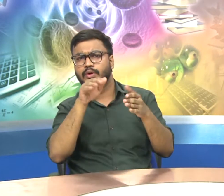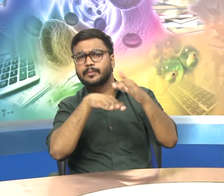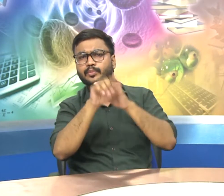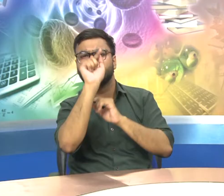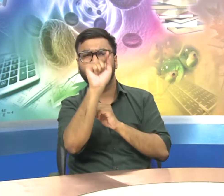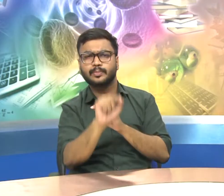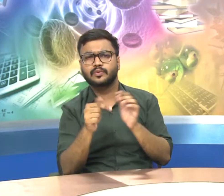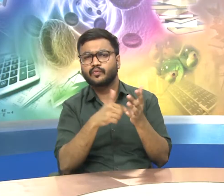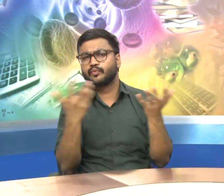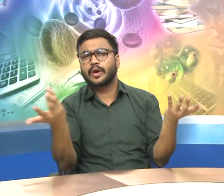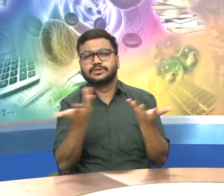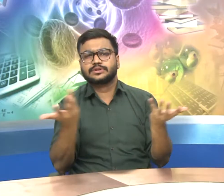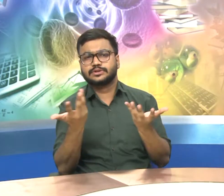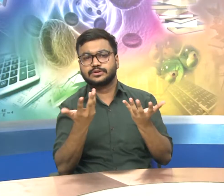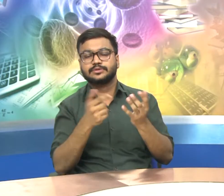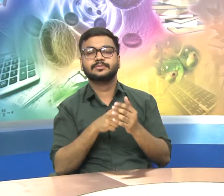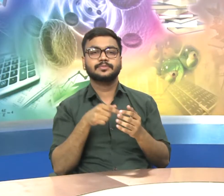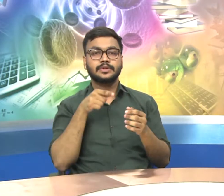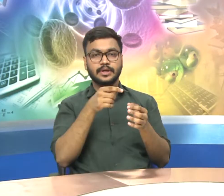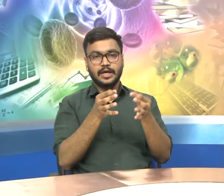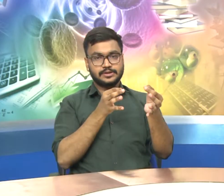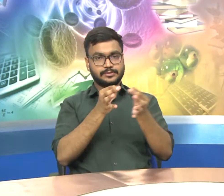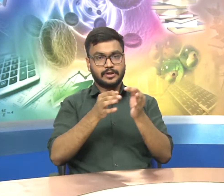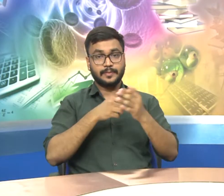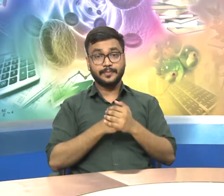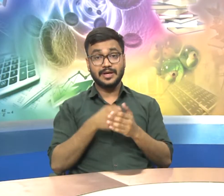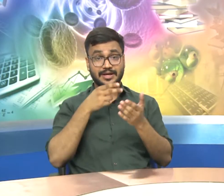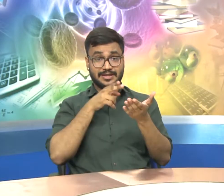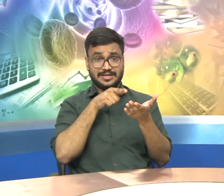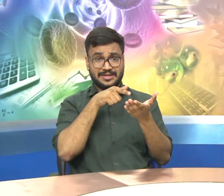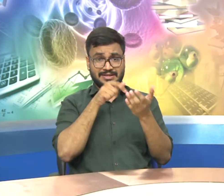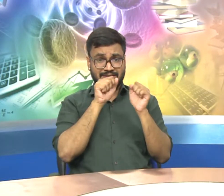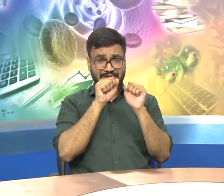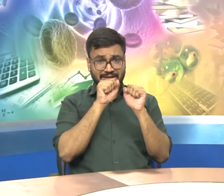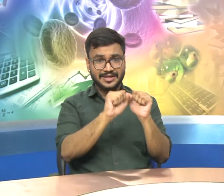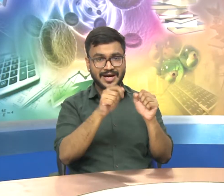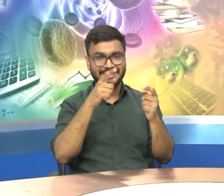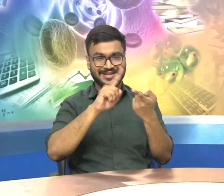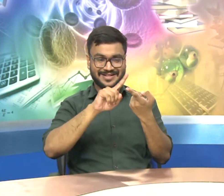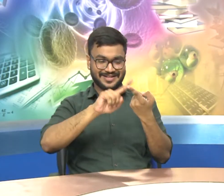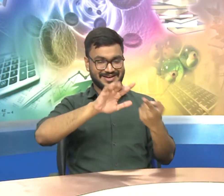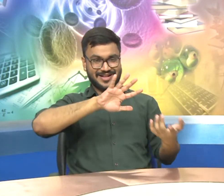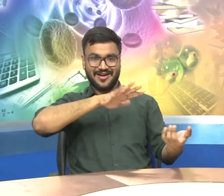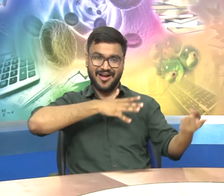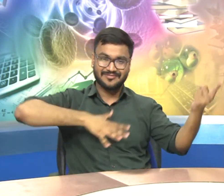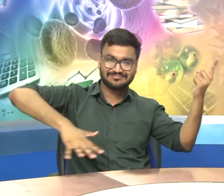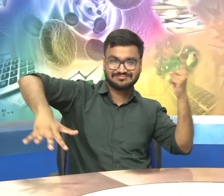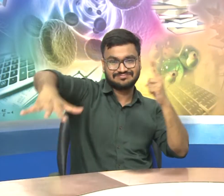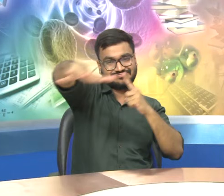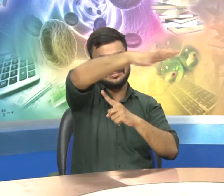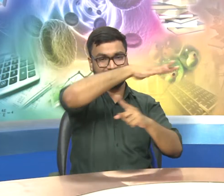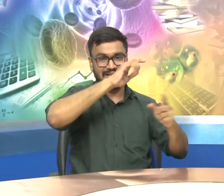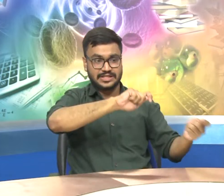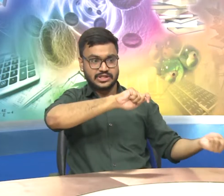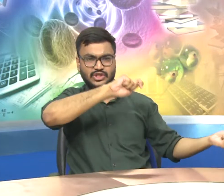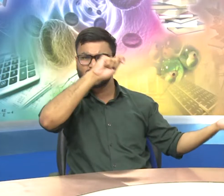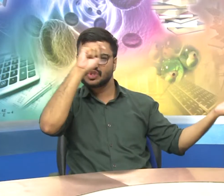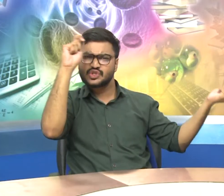We had learned the light and dark color moth. And what does this prove?